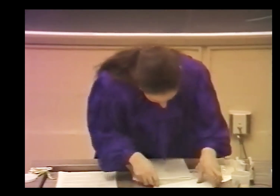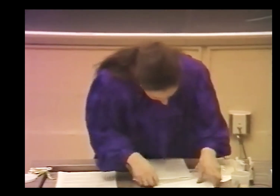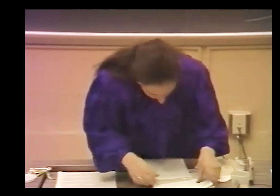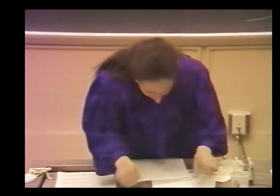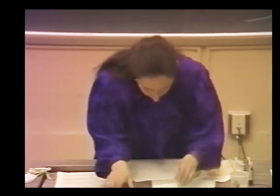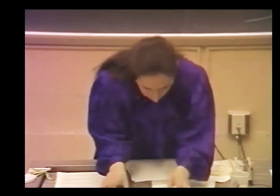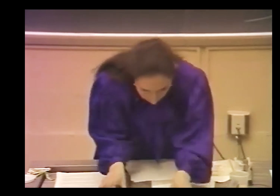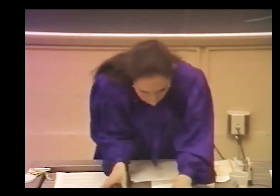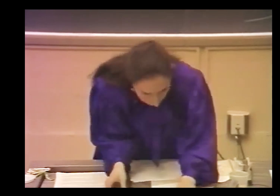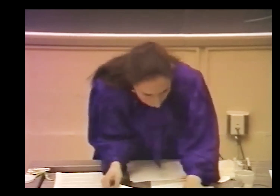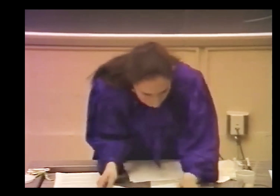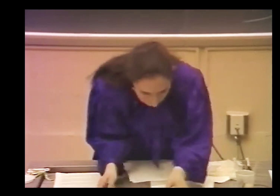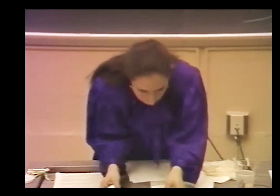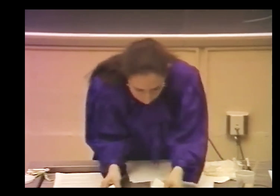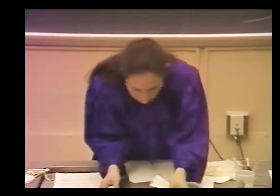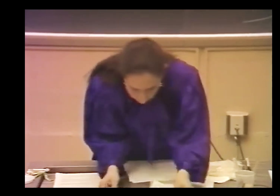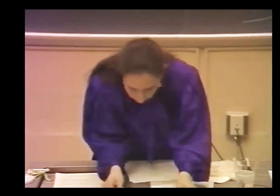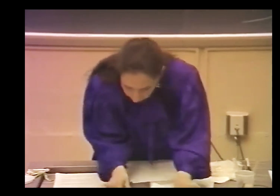I'm missing an overhead.